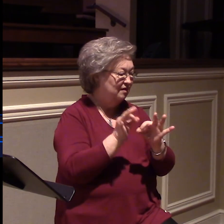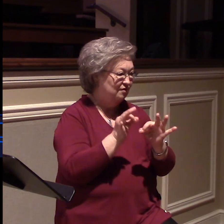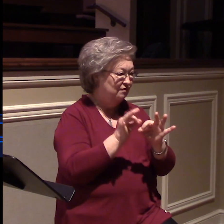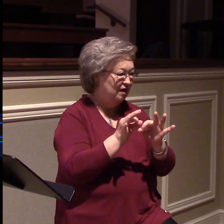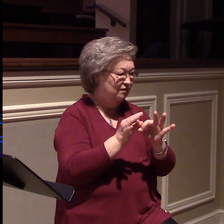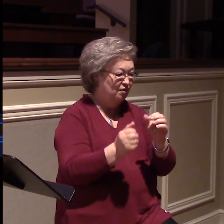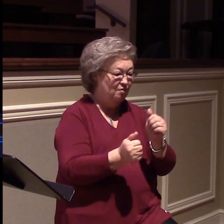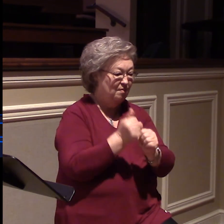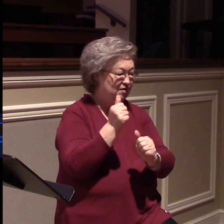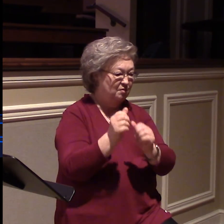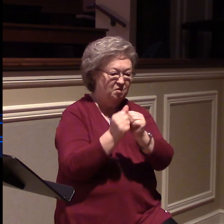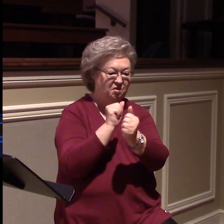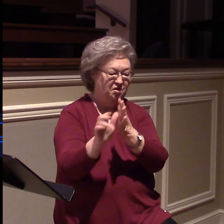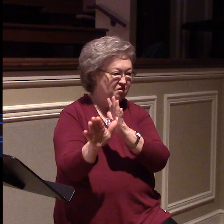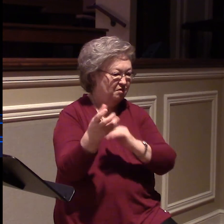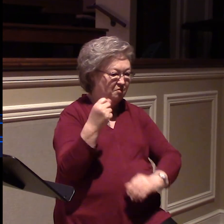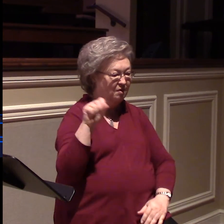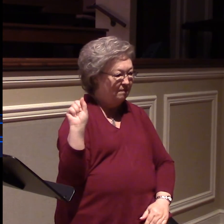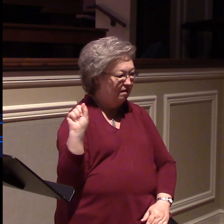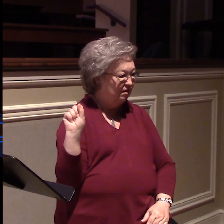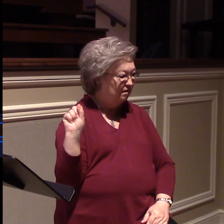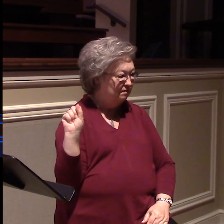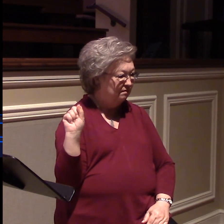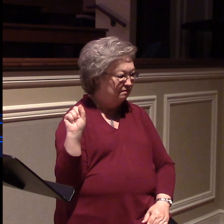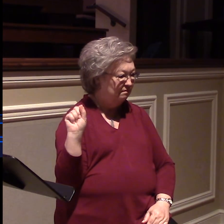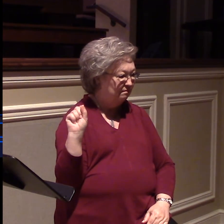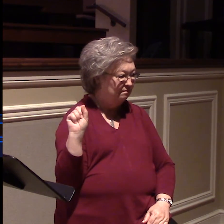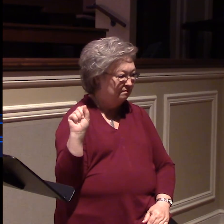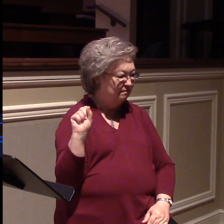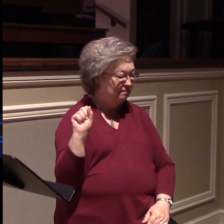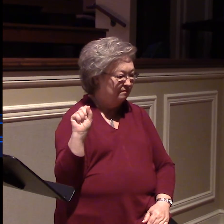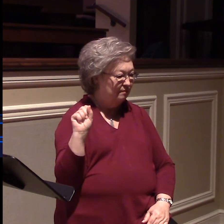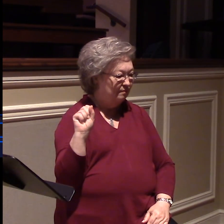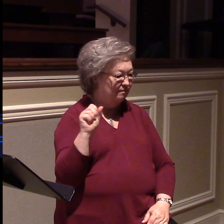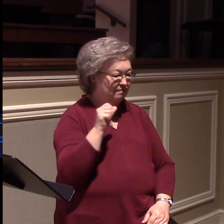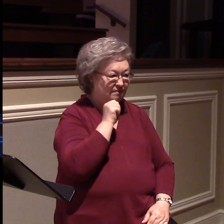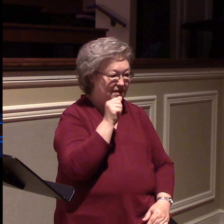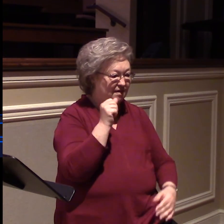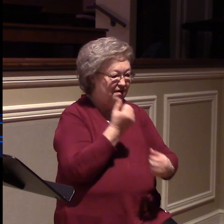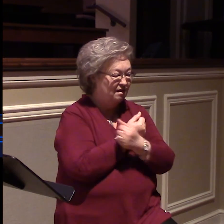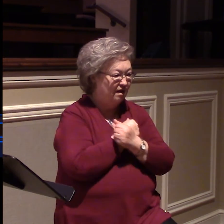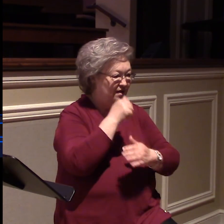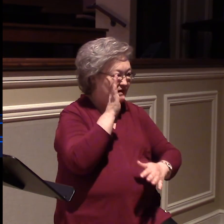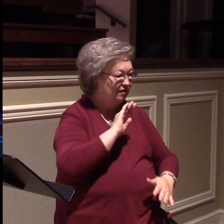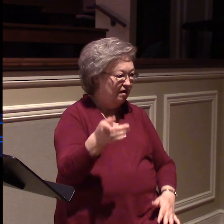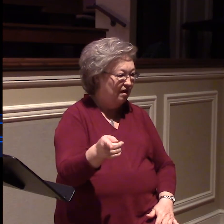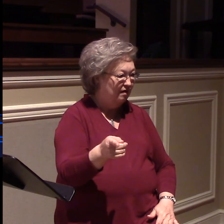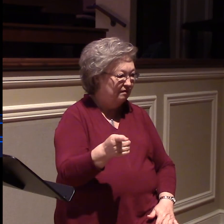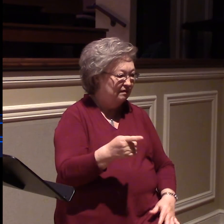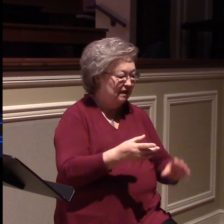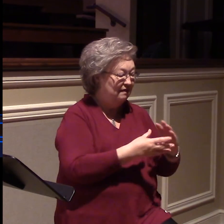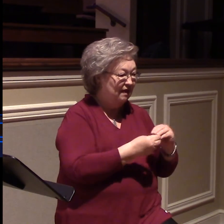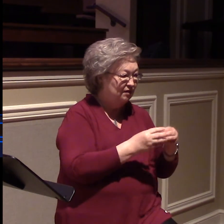Most of them were destructive and rebellious and godless. And that story repeats itself over and over and over and